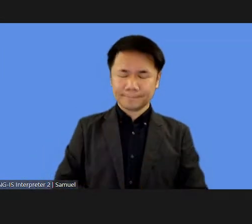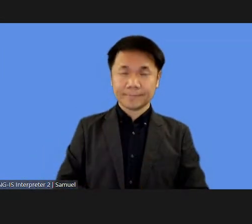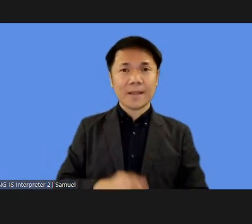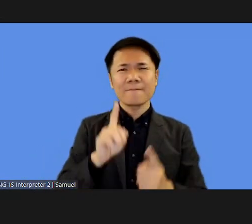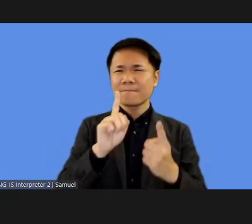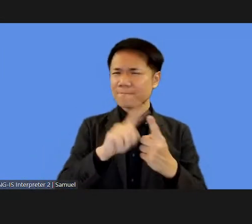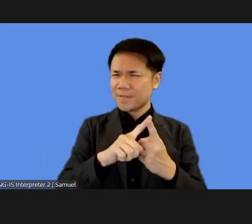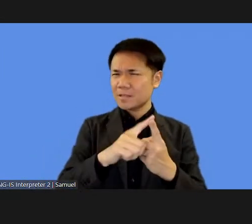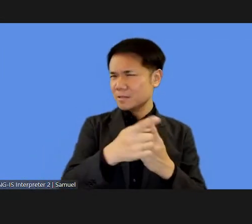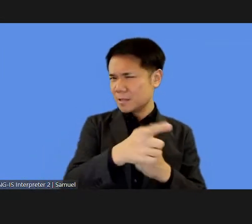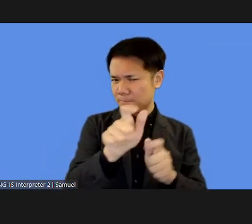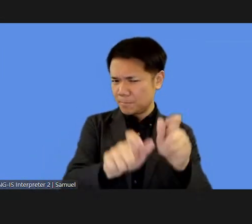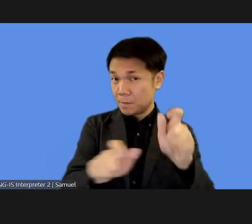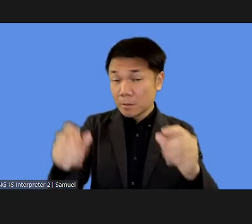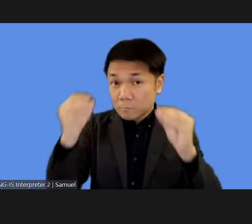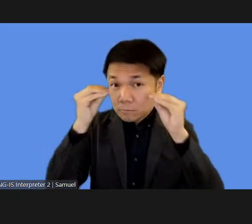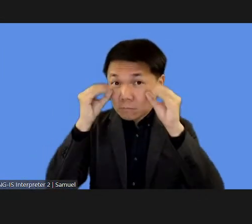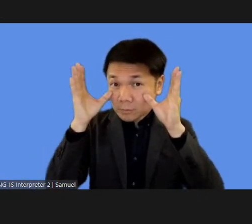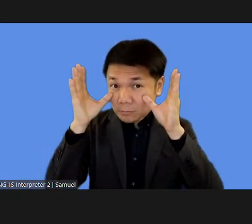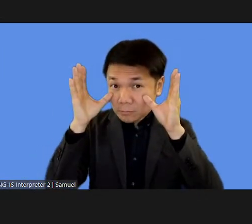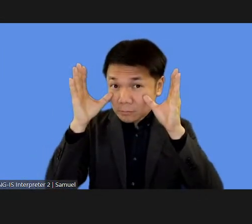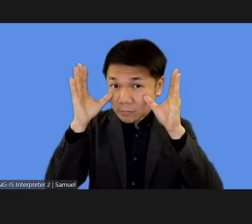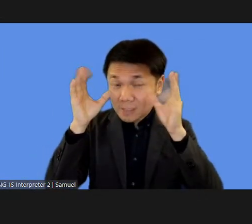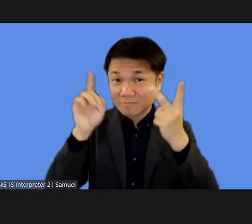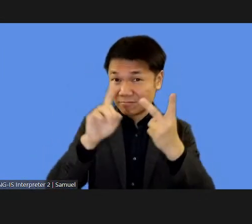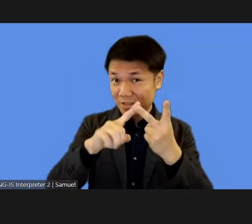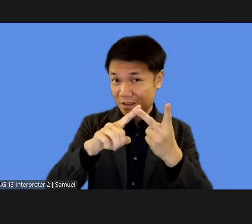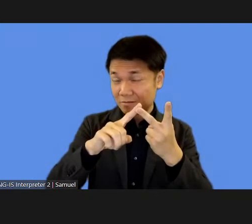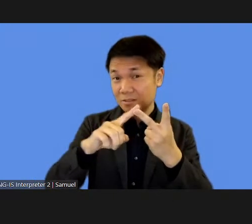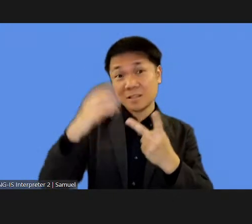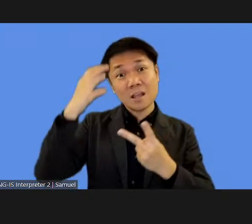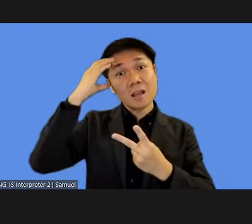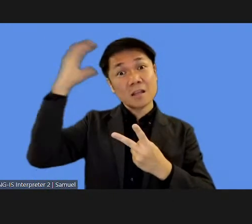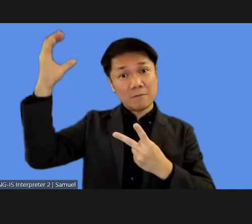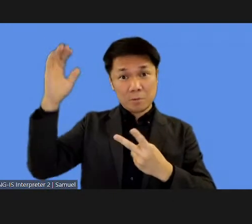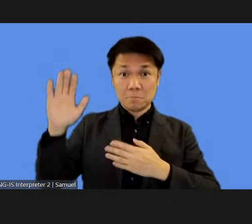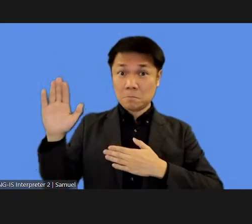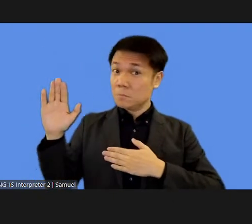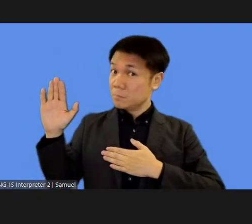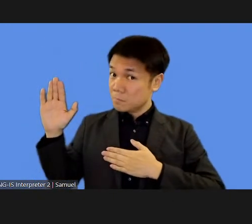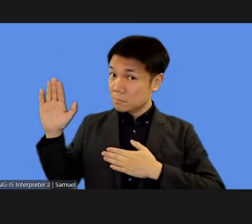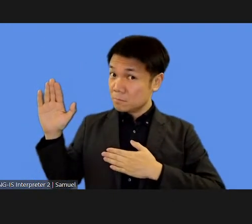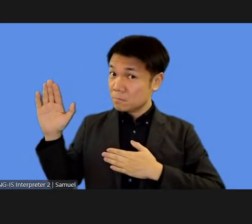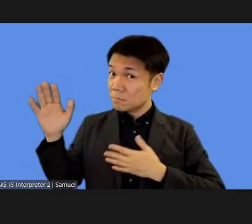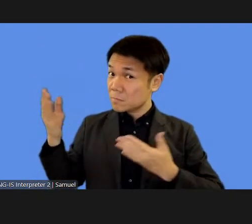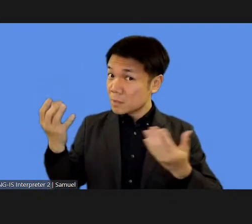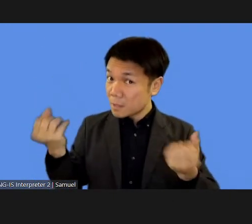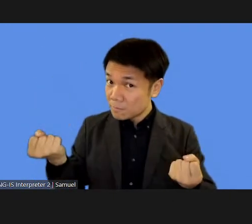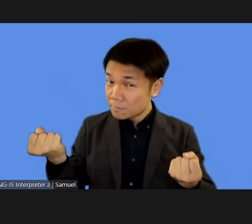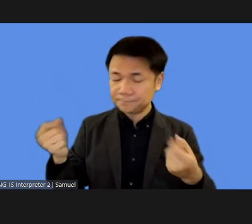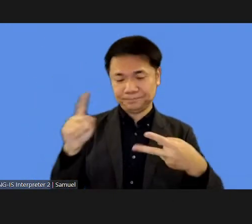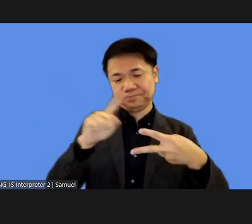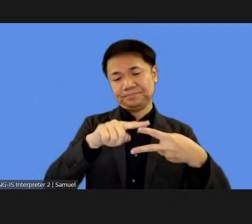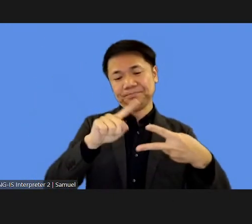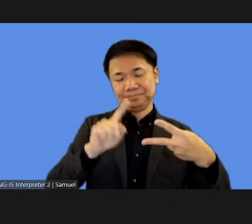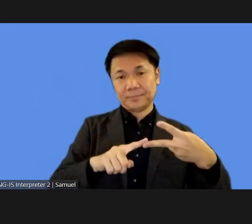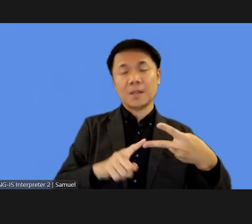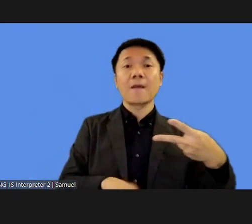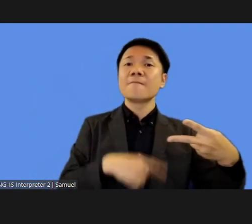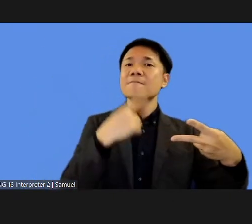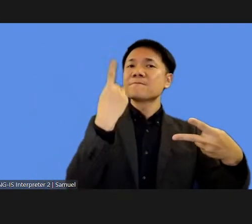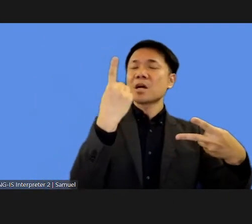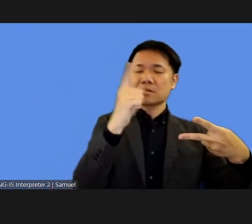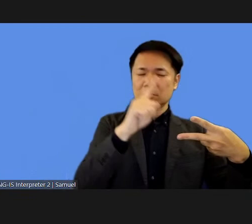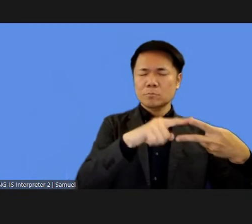political will. Now, the people, we all said, should be involved in the process, but the people need to be